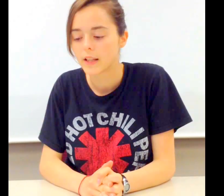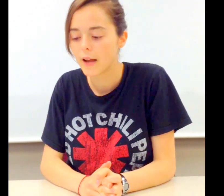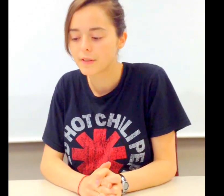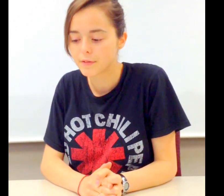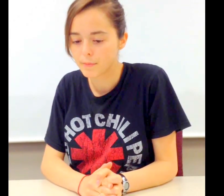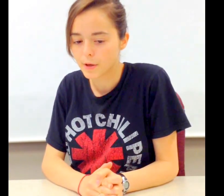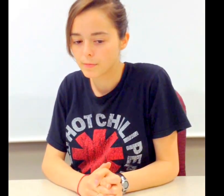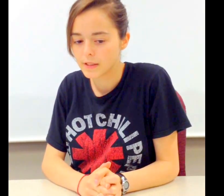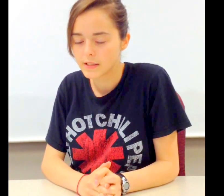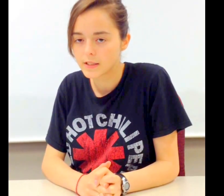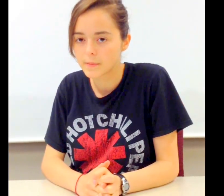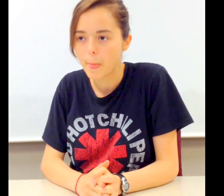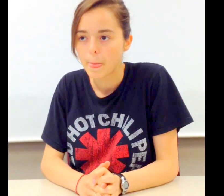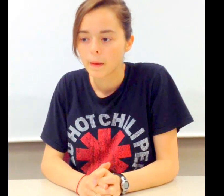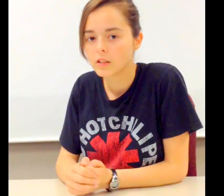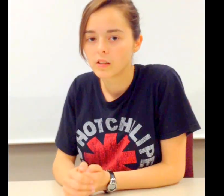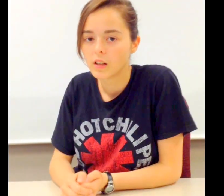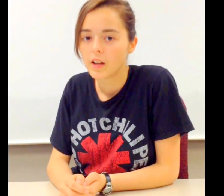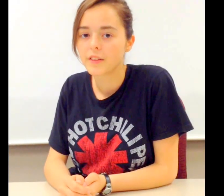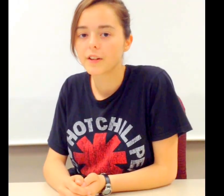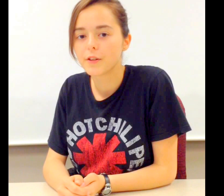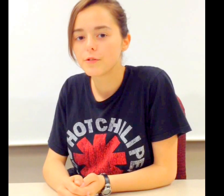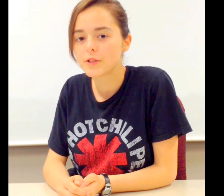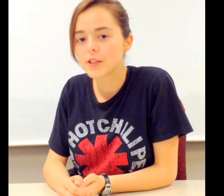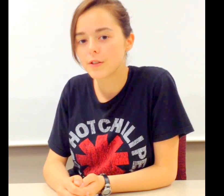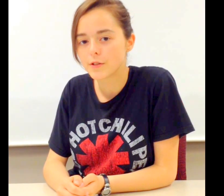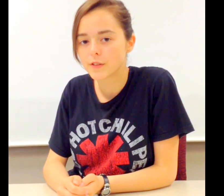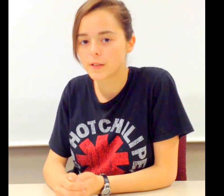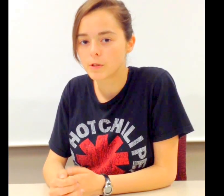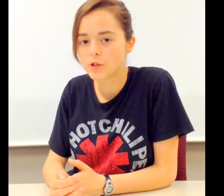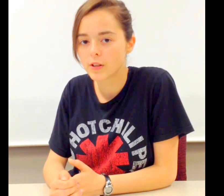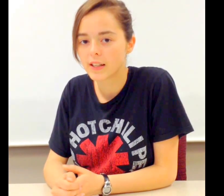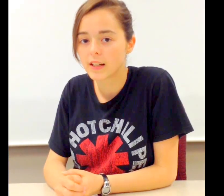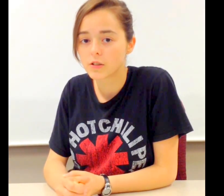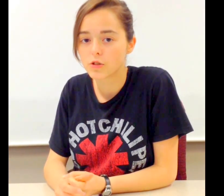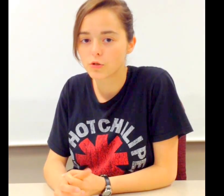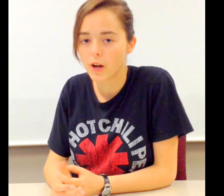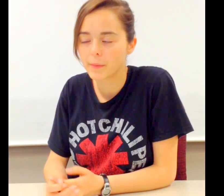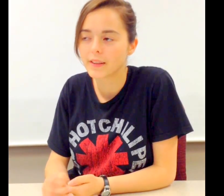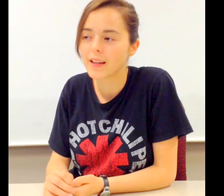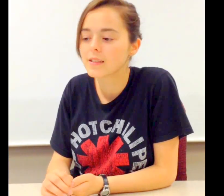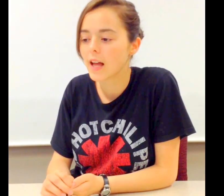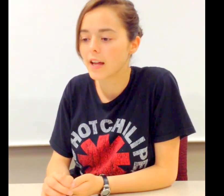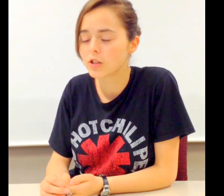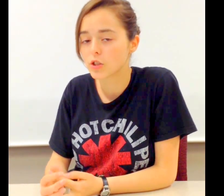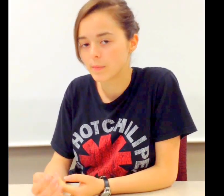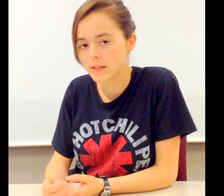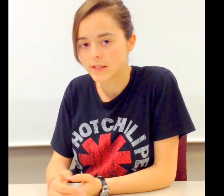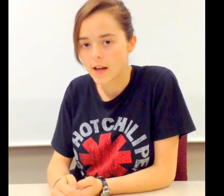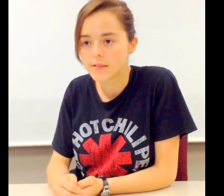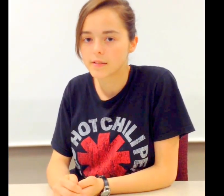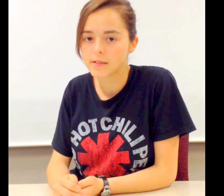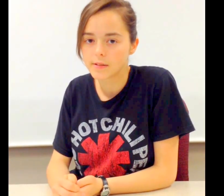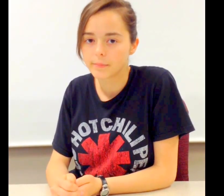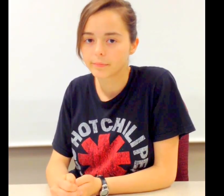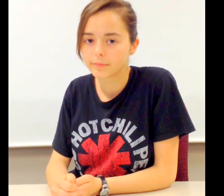have a different purpose. They're usually used for demonstrating and describing things like shapes and sizes.